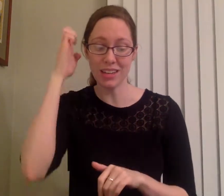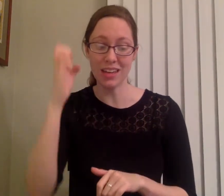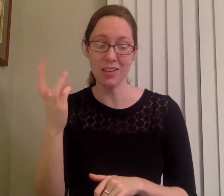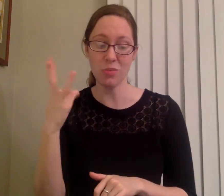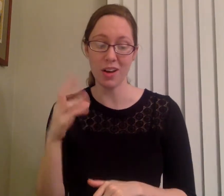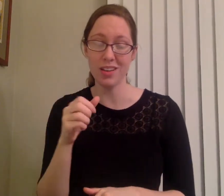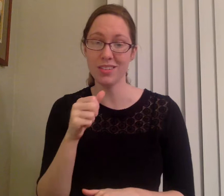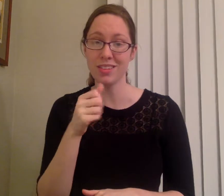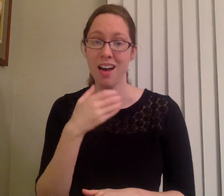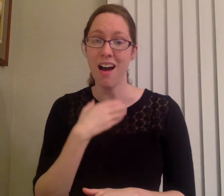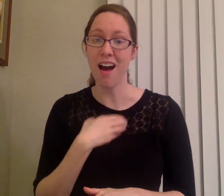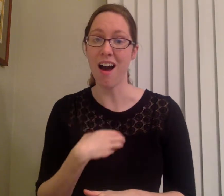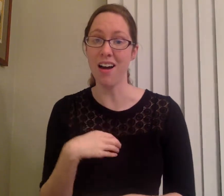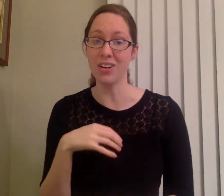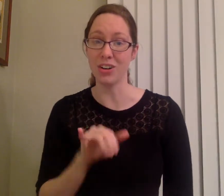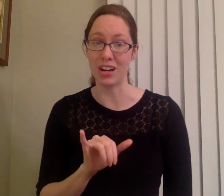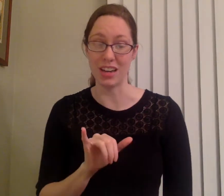he was hungry.